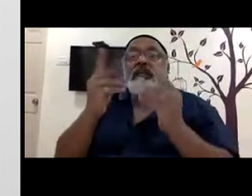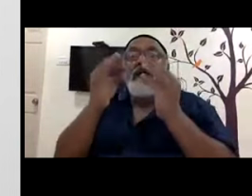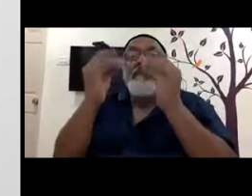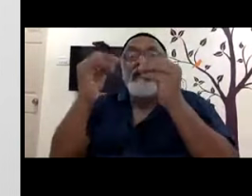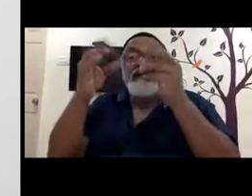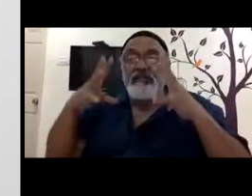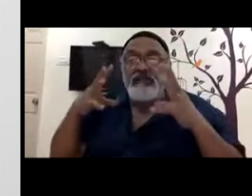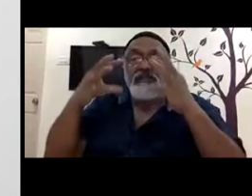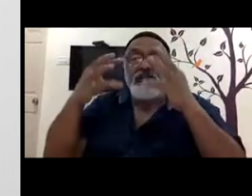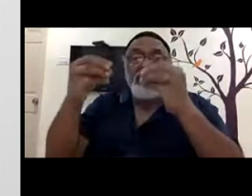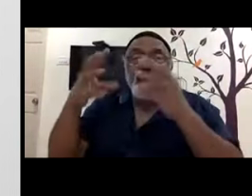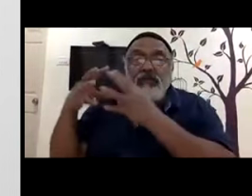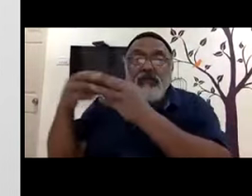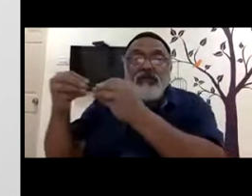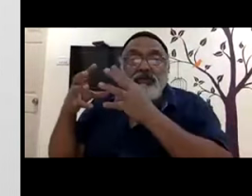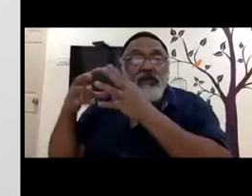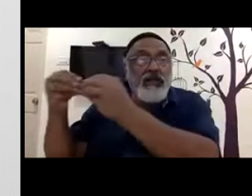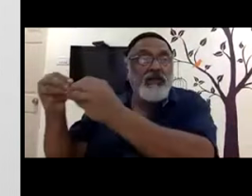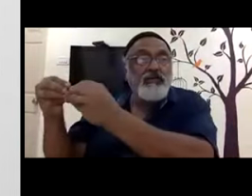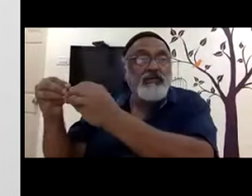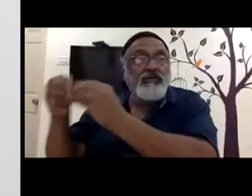discuss in the next session.